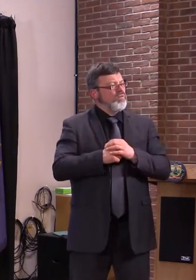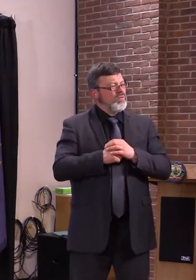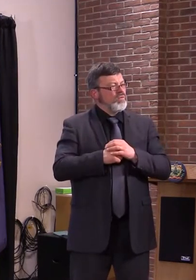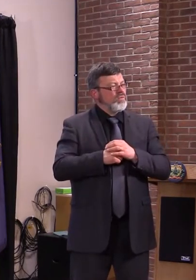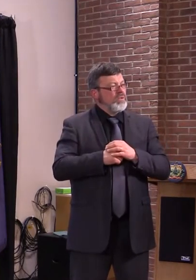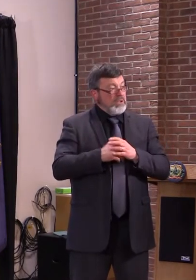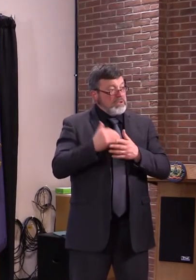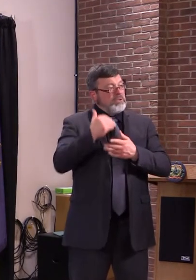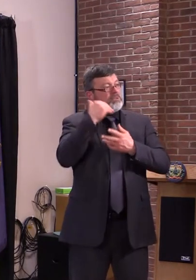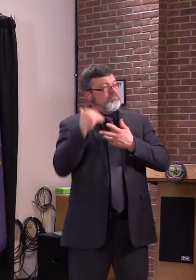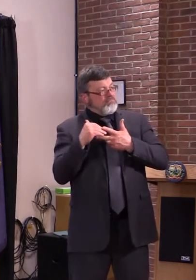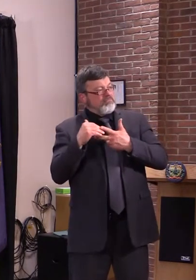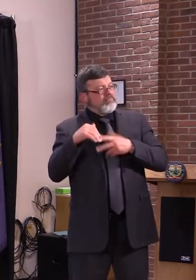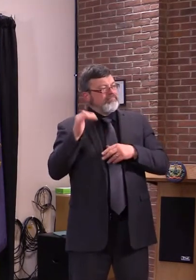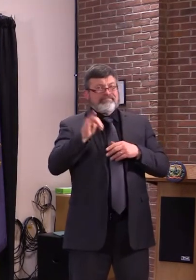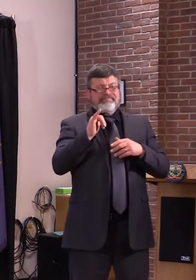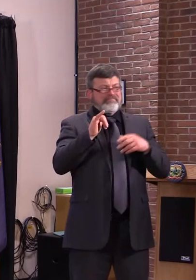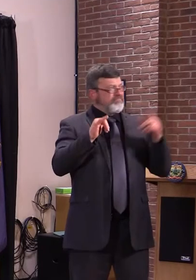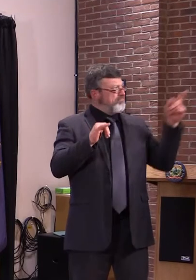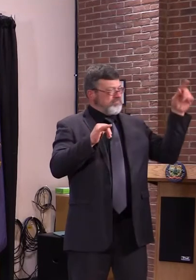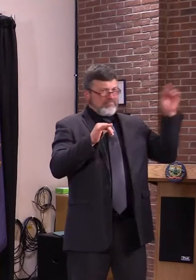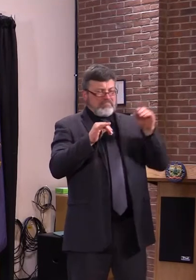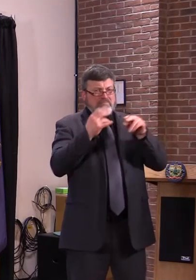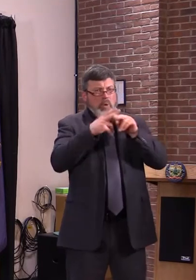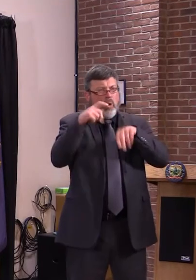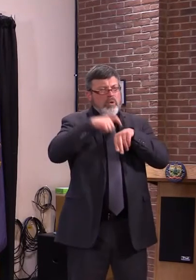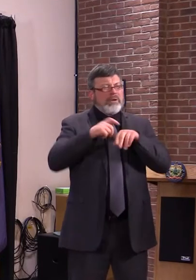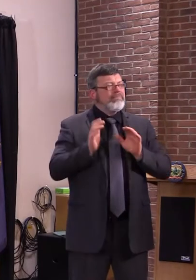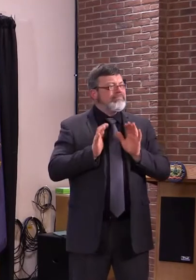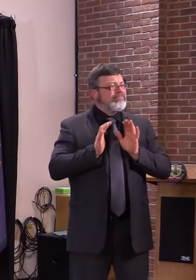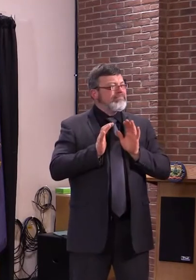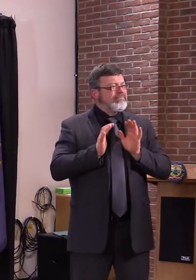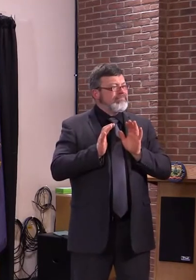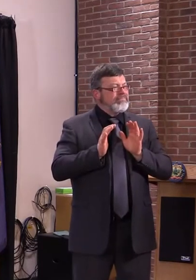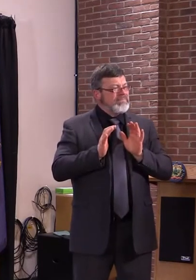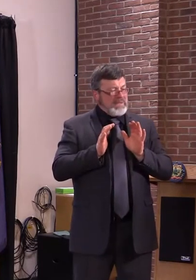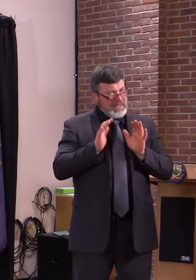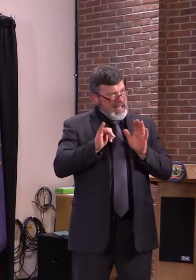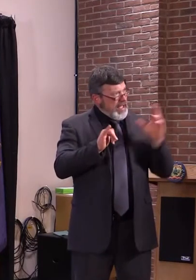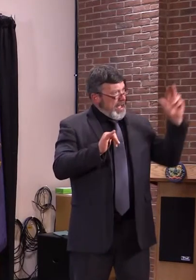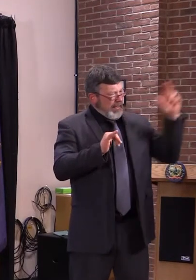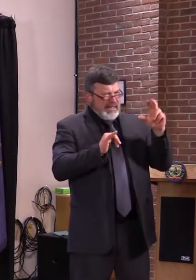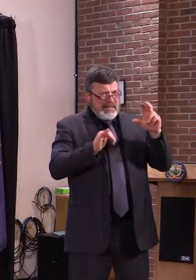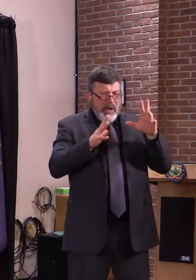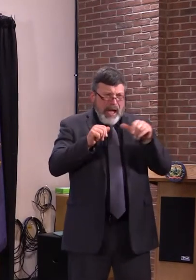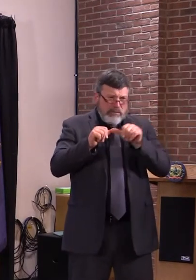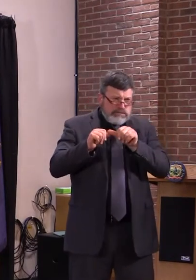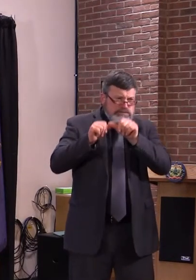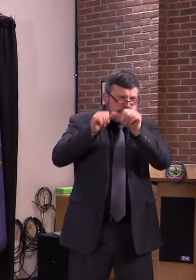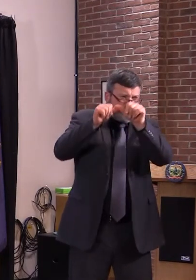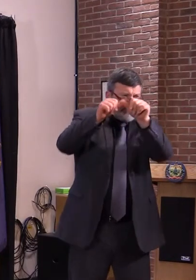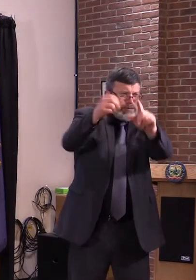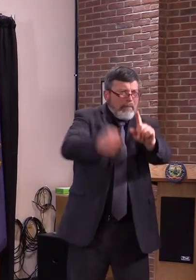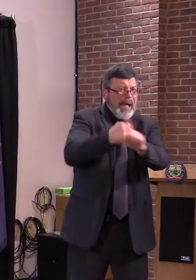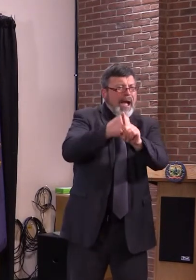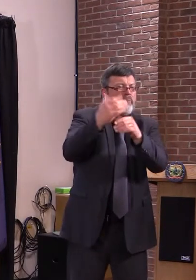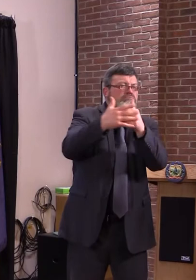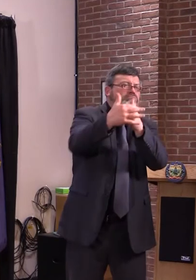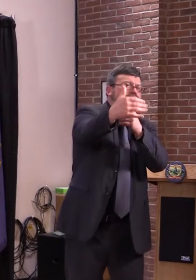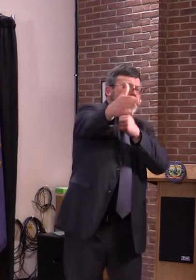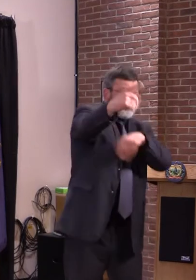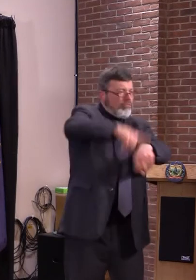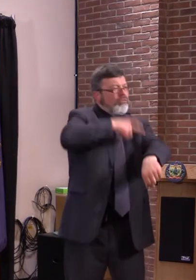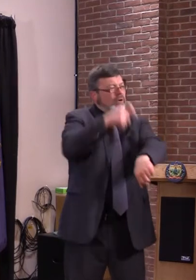BAA. These one-time programmatic needs could be better supported through general fund dollars.